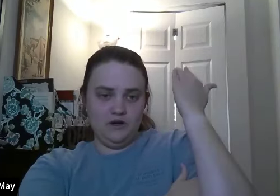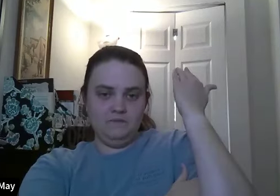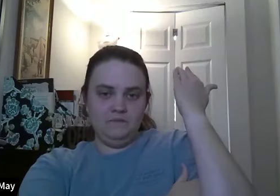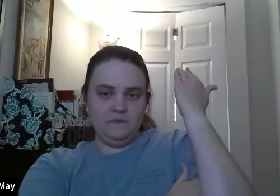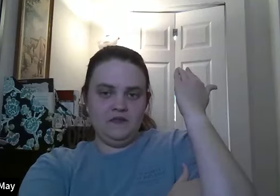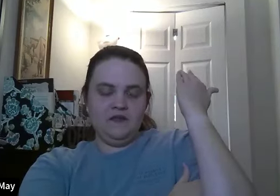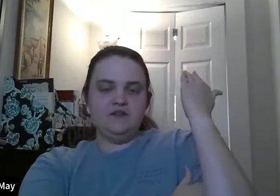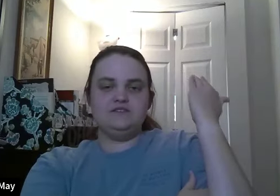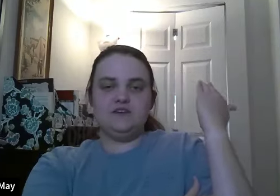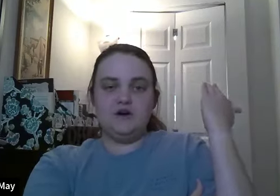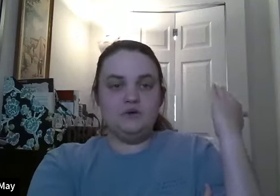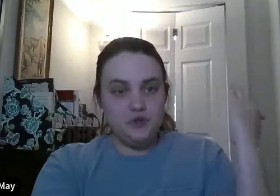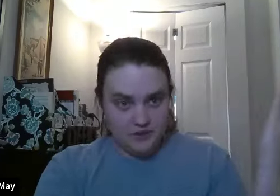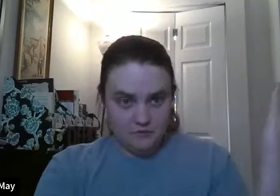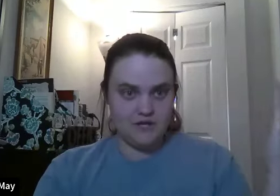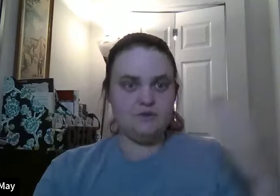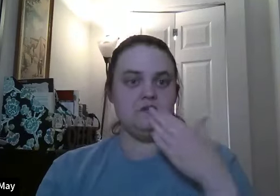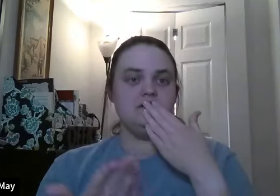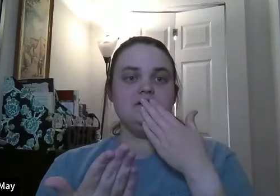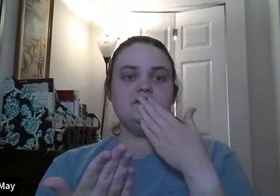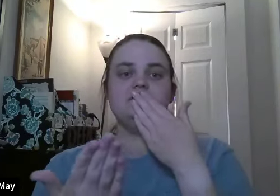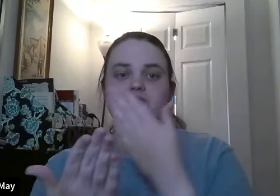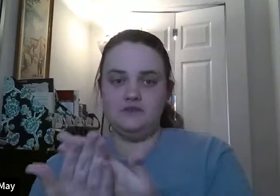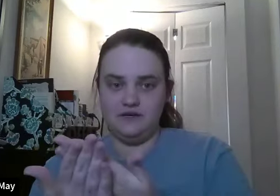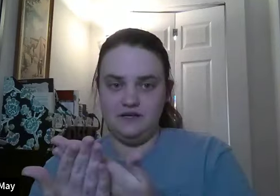Morning. So good morning would be good